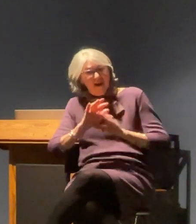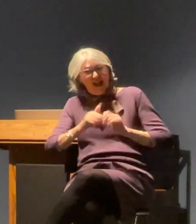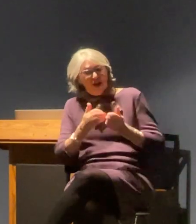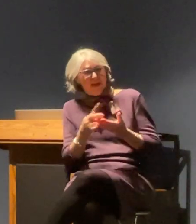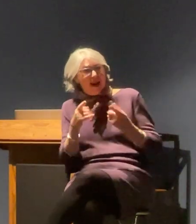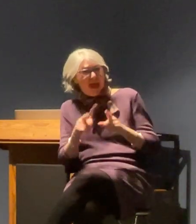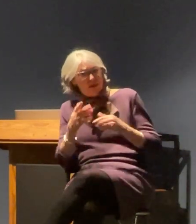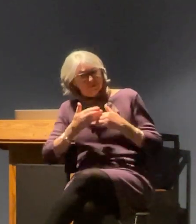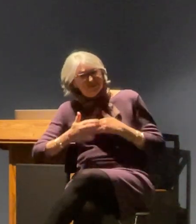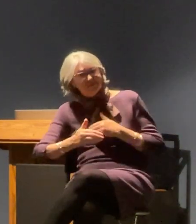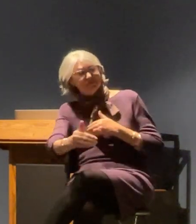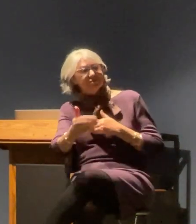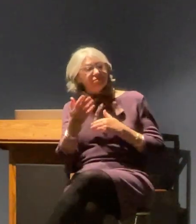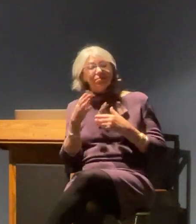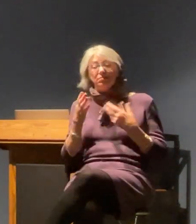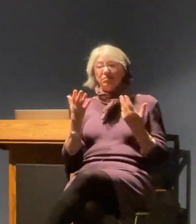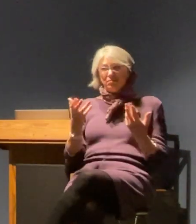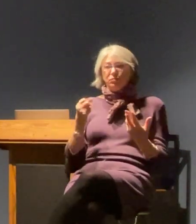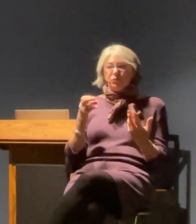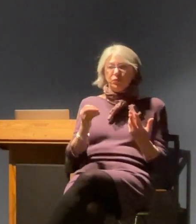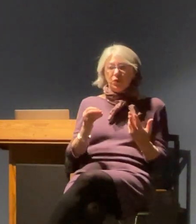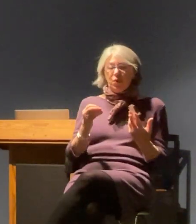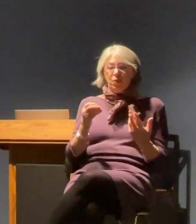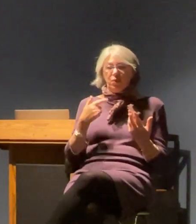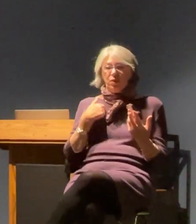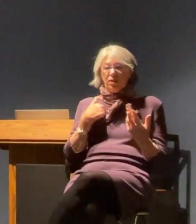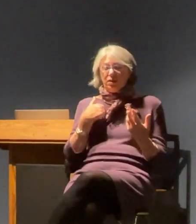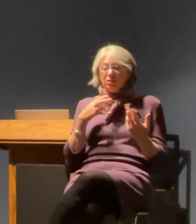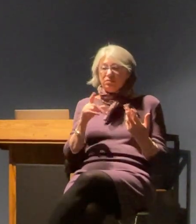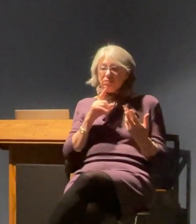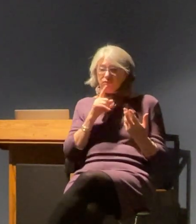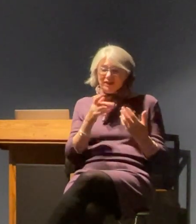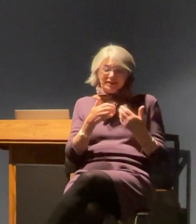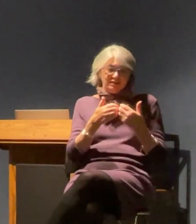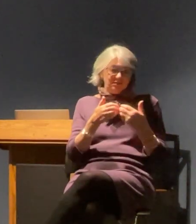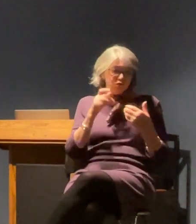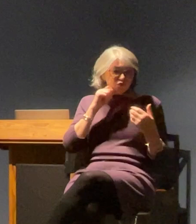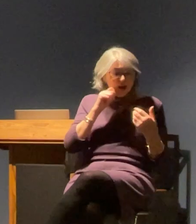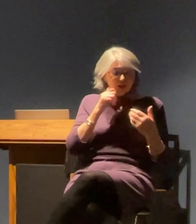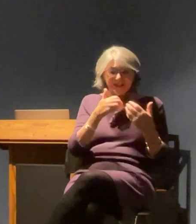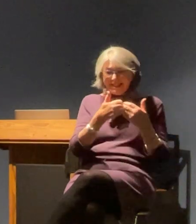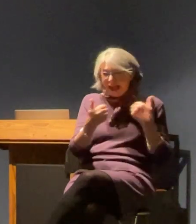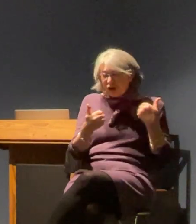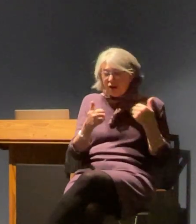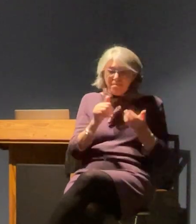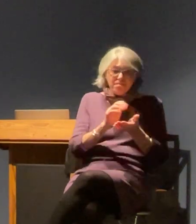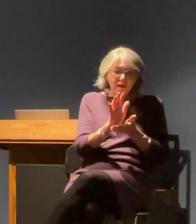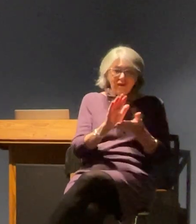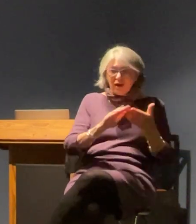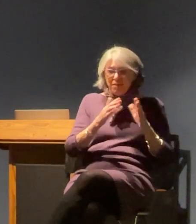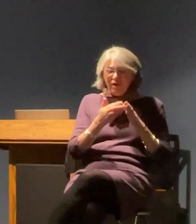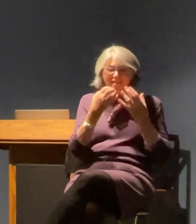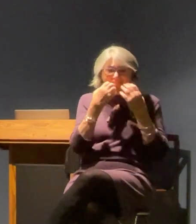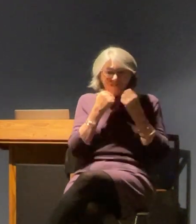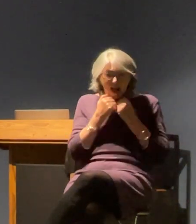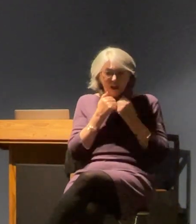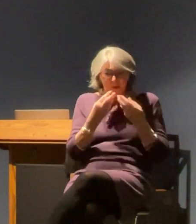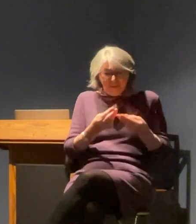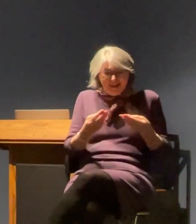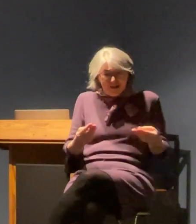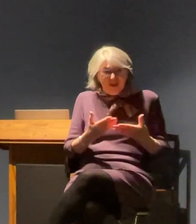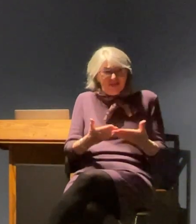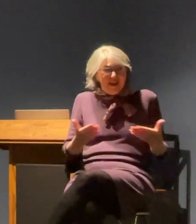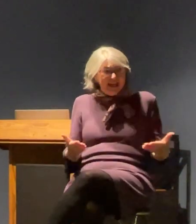that happened. So why we in racially segregated and economically marginalized communities value material